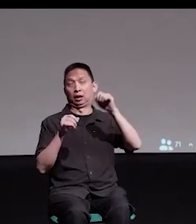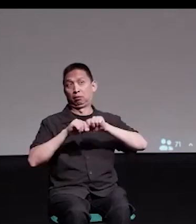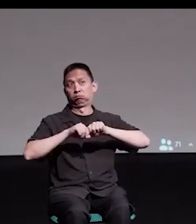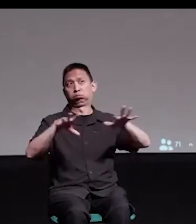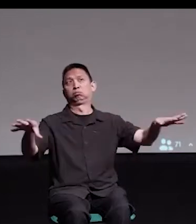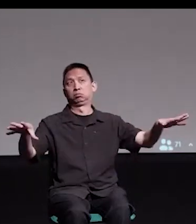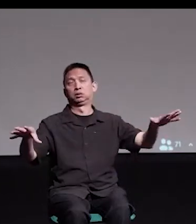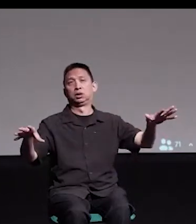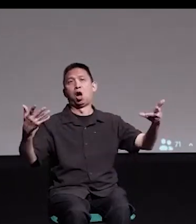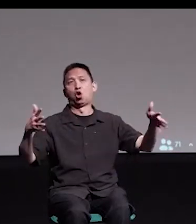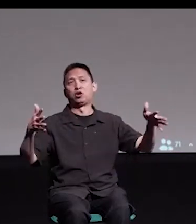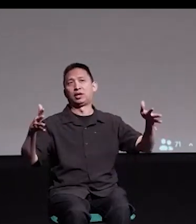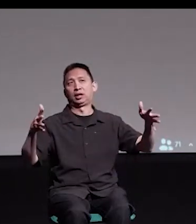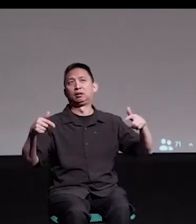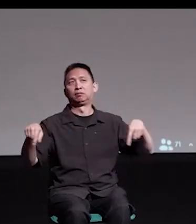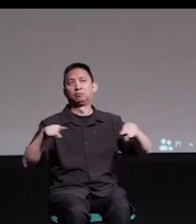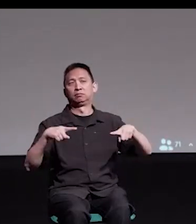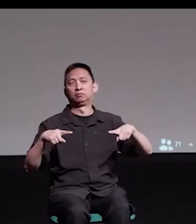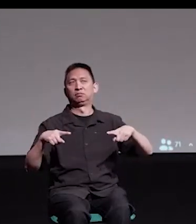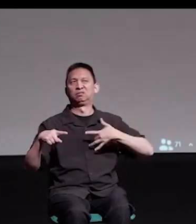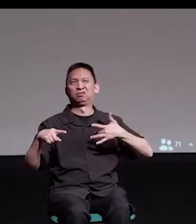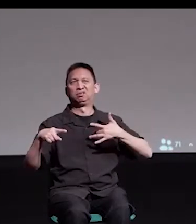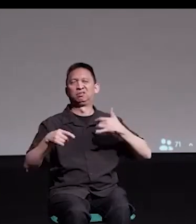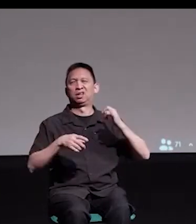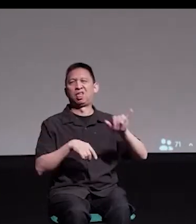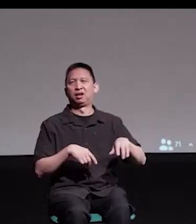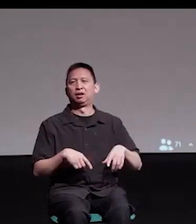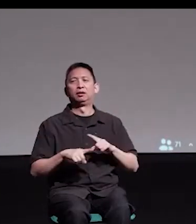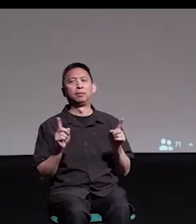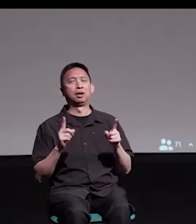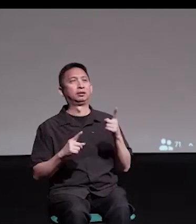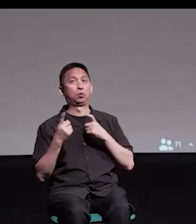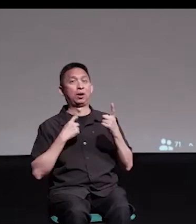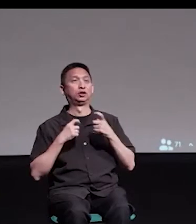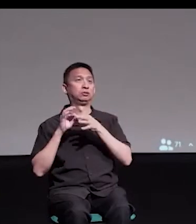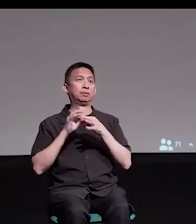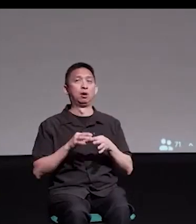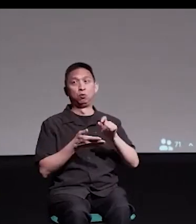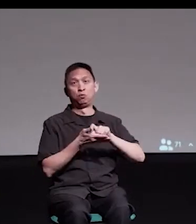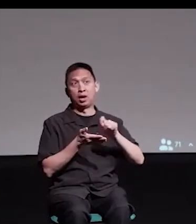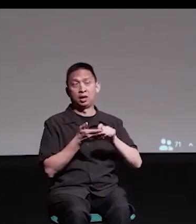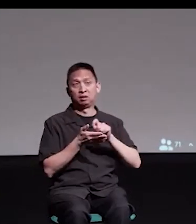I hope anyway. And then maybe the question of writing will become less